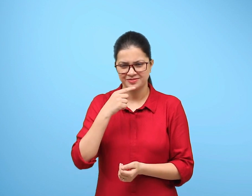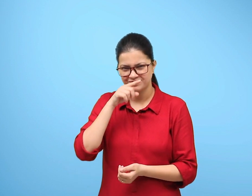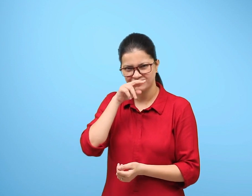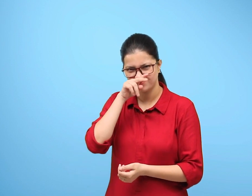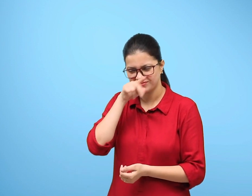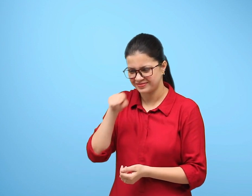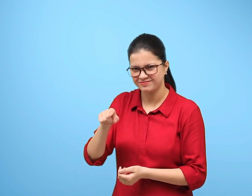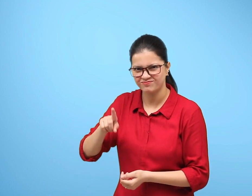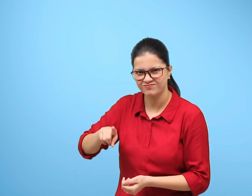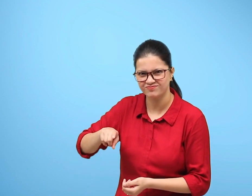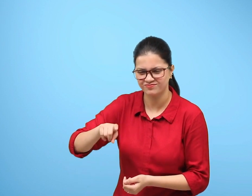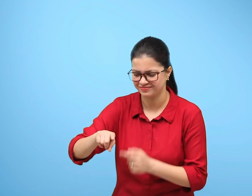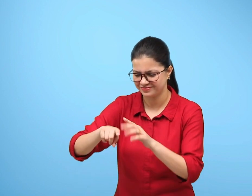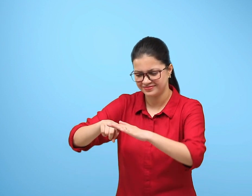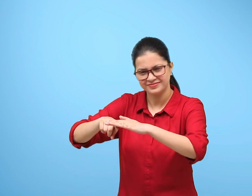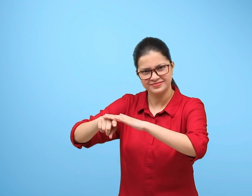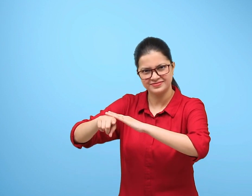Cockroaches have an outer skeleton.